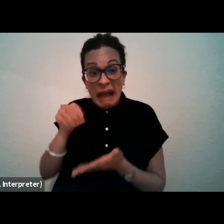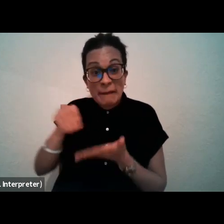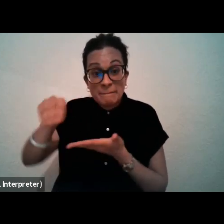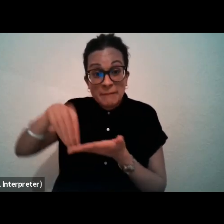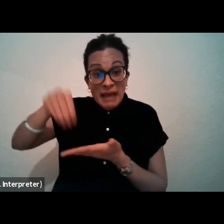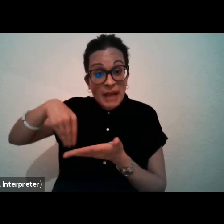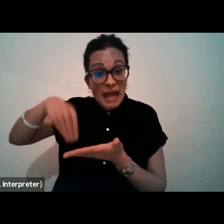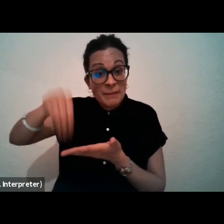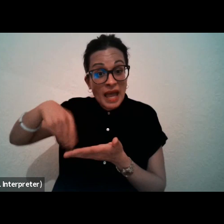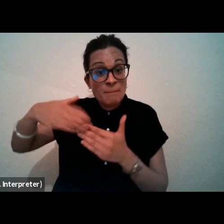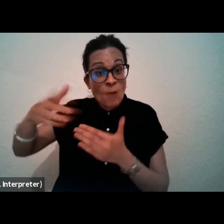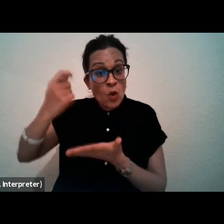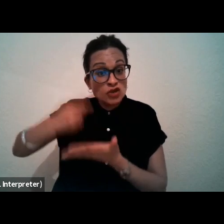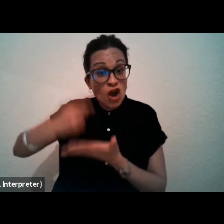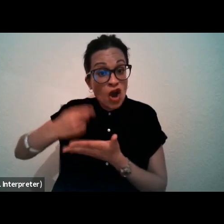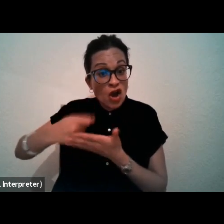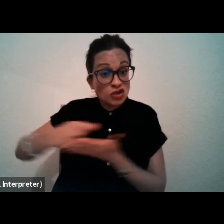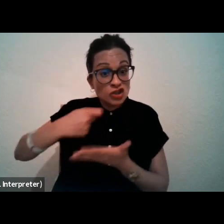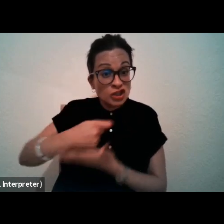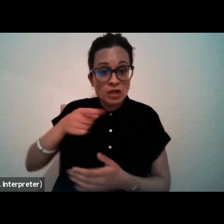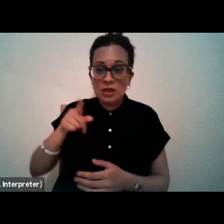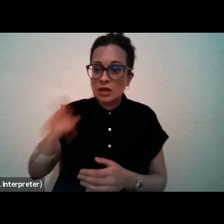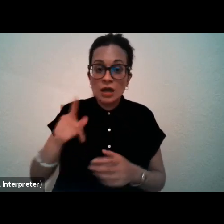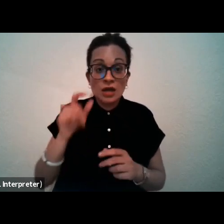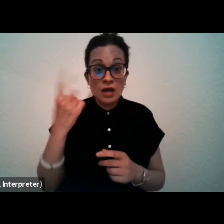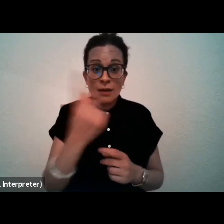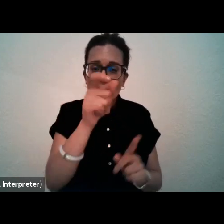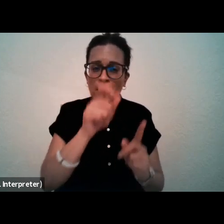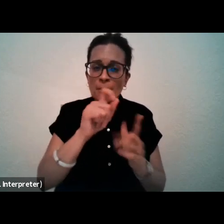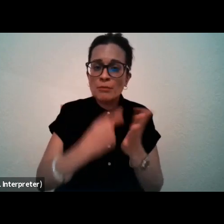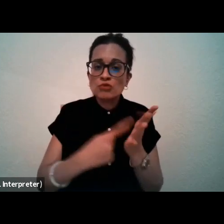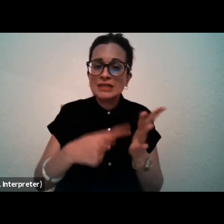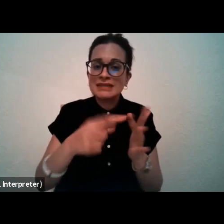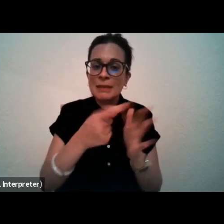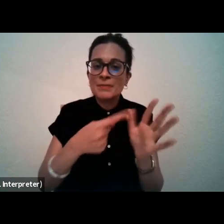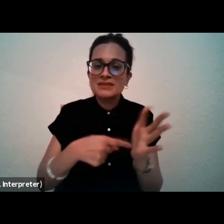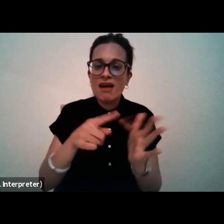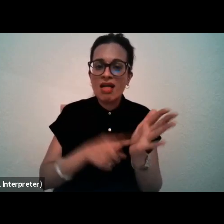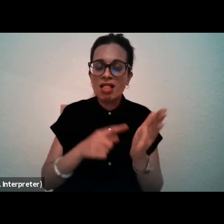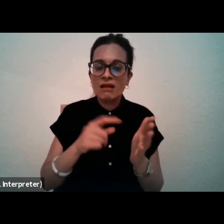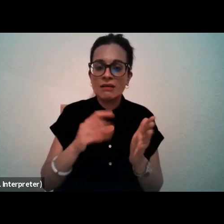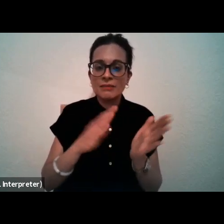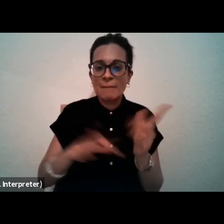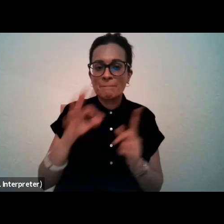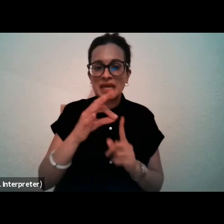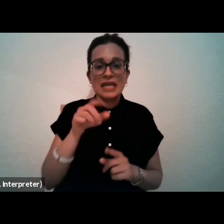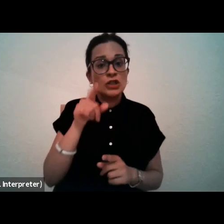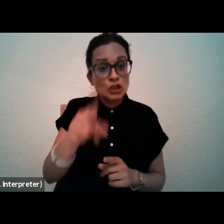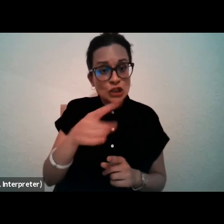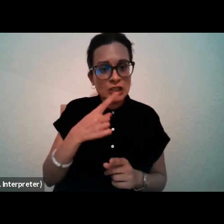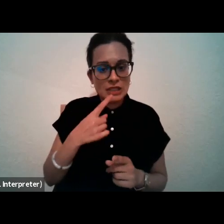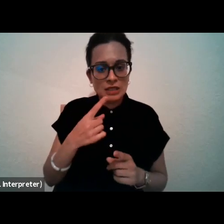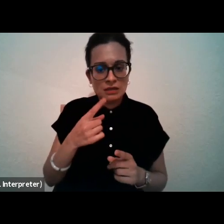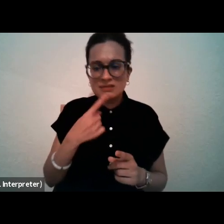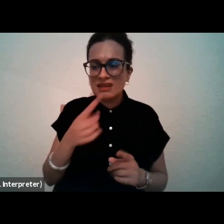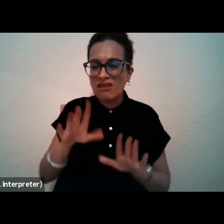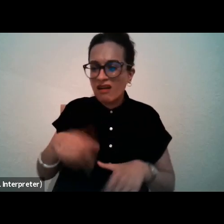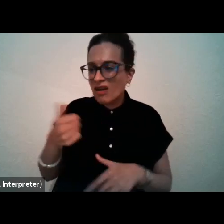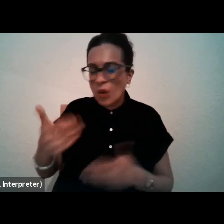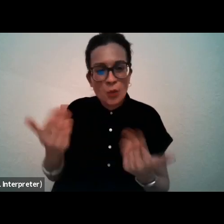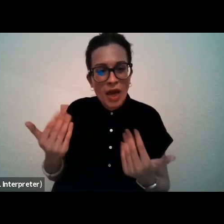Patel says that are unskilled and are not welcome. I want to make it very clear they are welcome here. Refugees are welcome here.